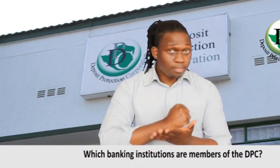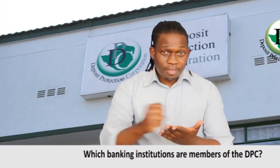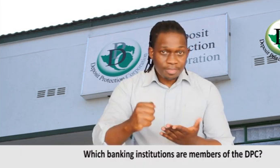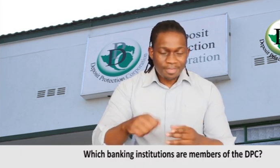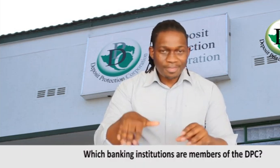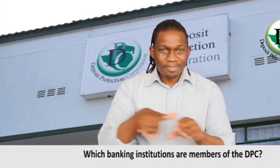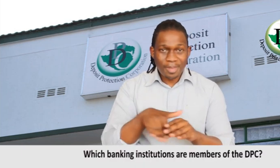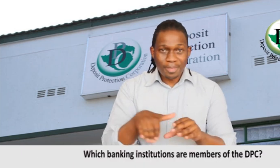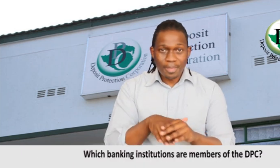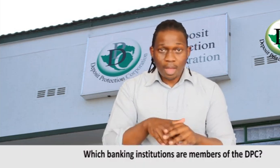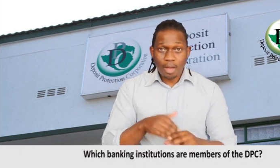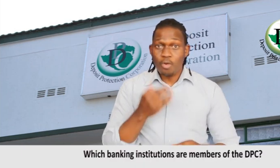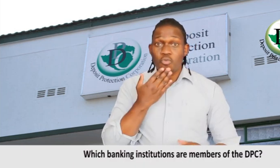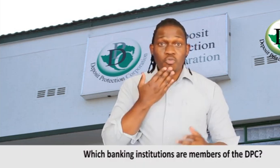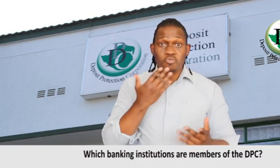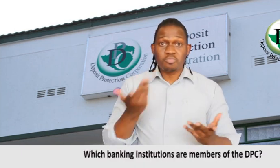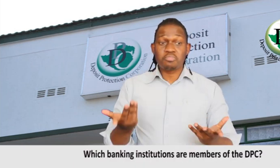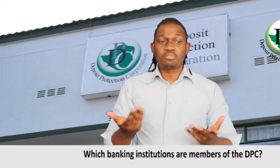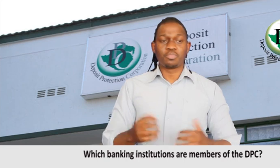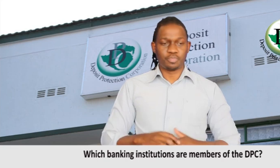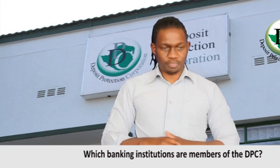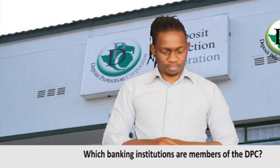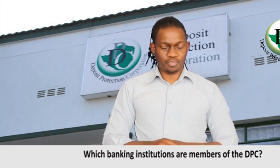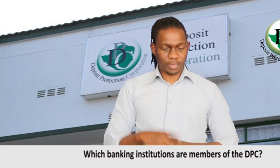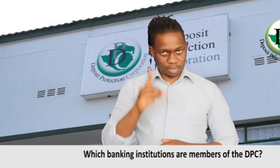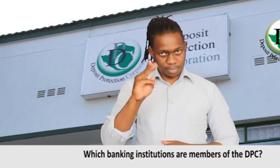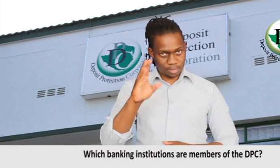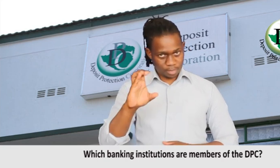Which banking institutions are members of the DPC?